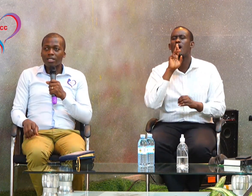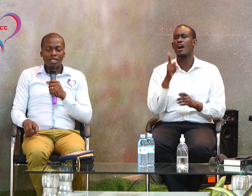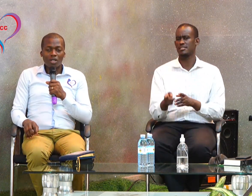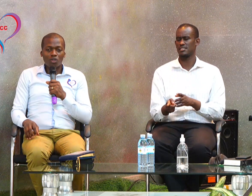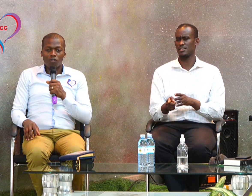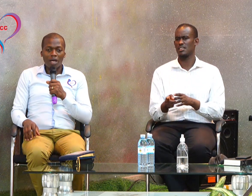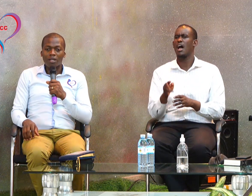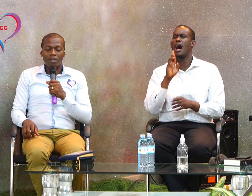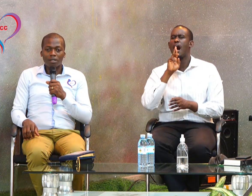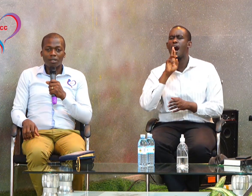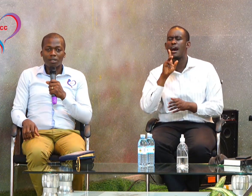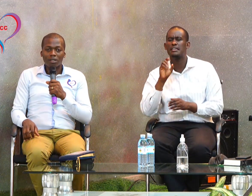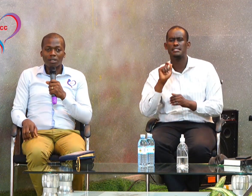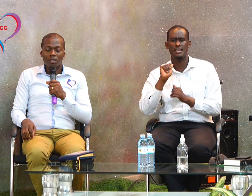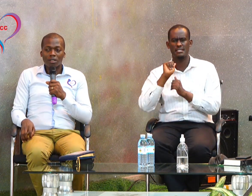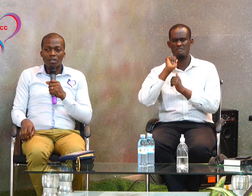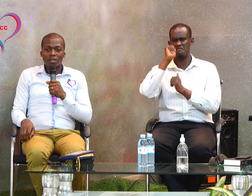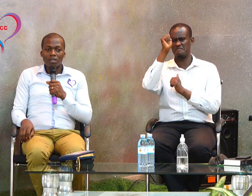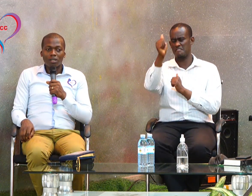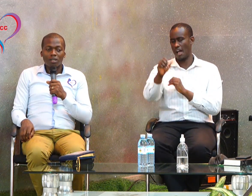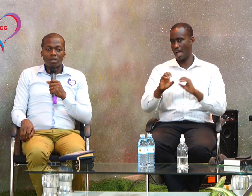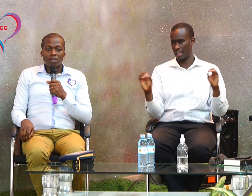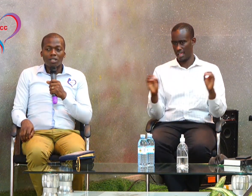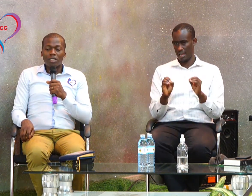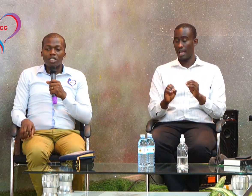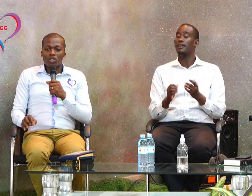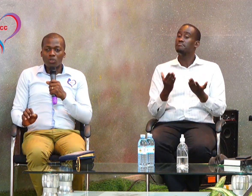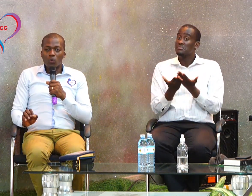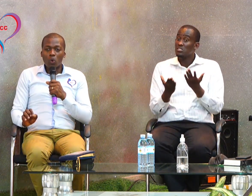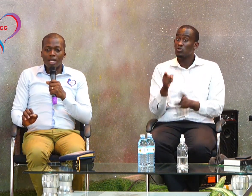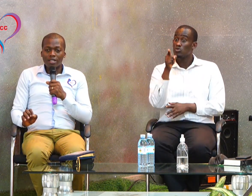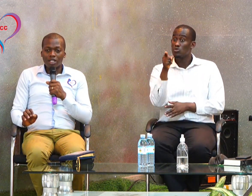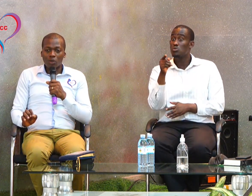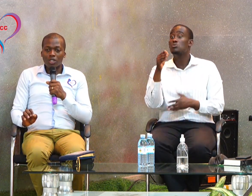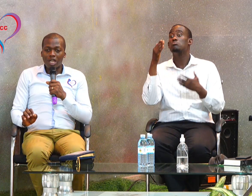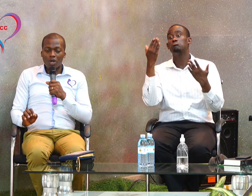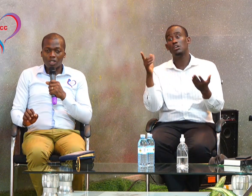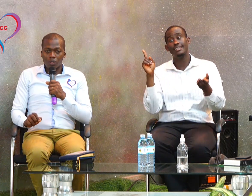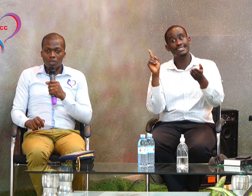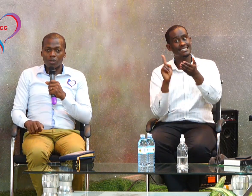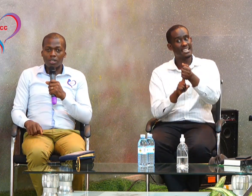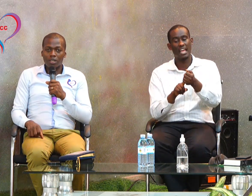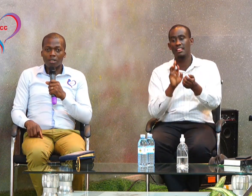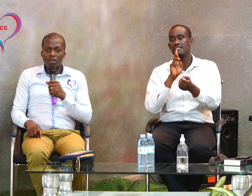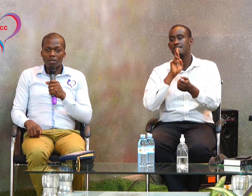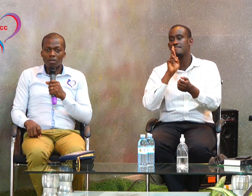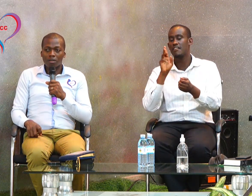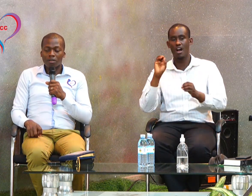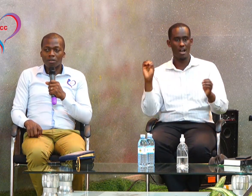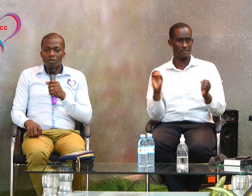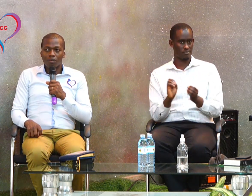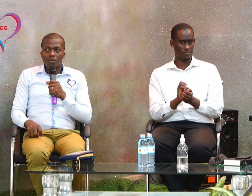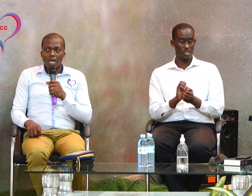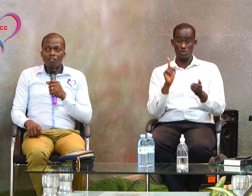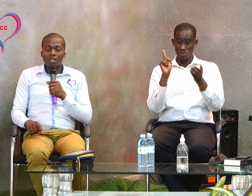those answers are not far. Just gwe tonnafuna bibuuzo bituufu. It is you who hasn't got the right questions. Bw'omala okubuuza